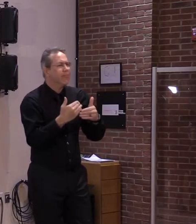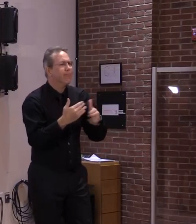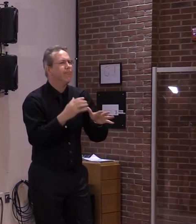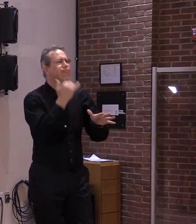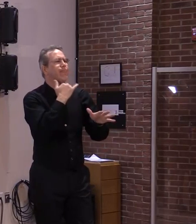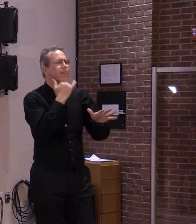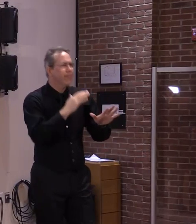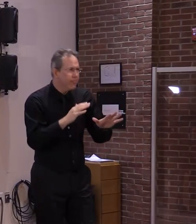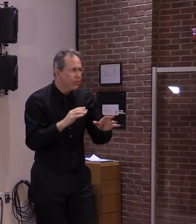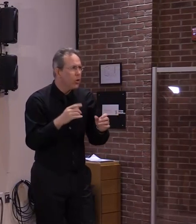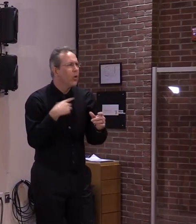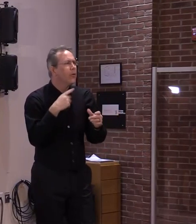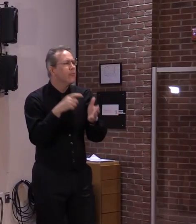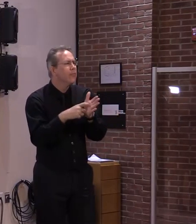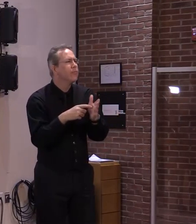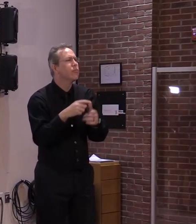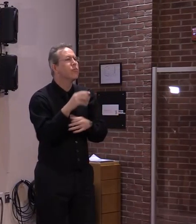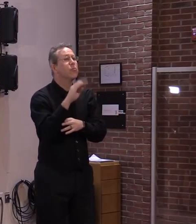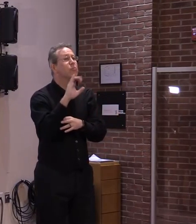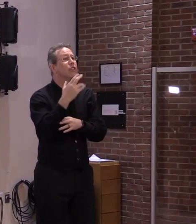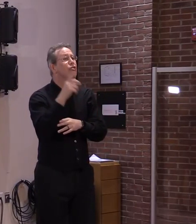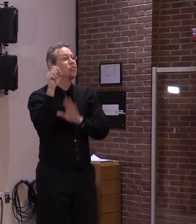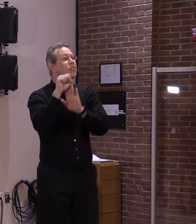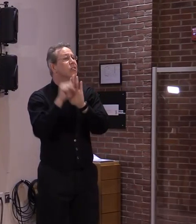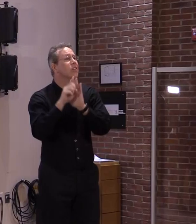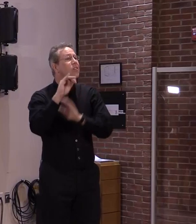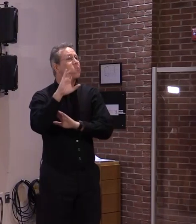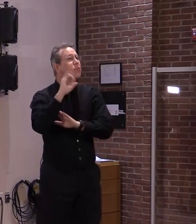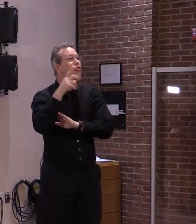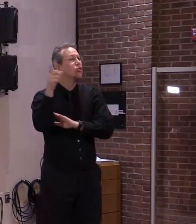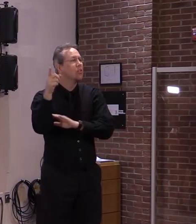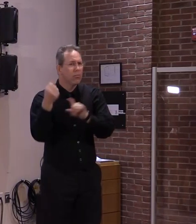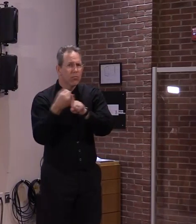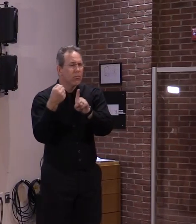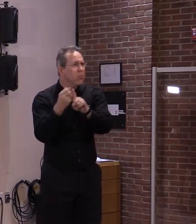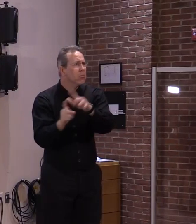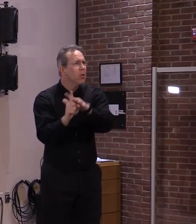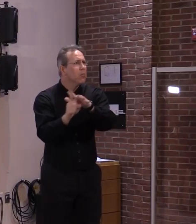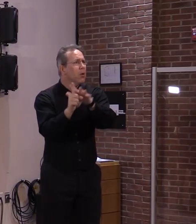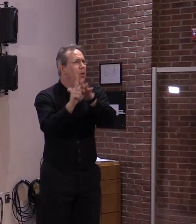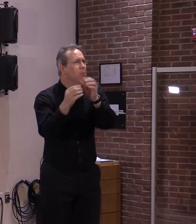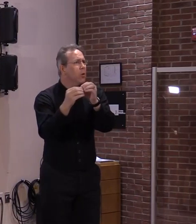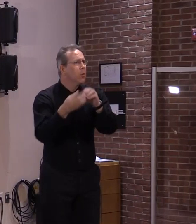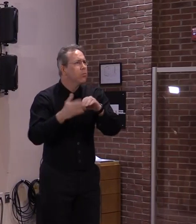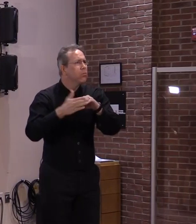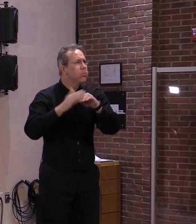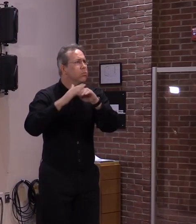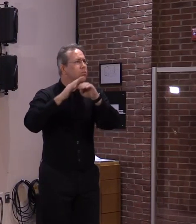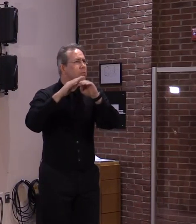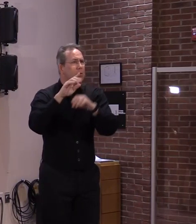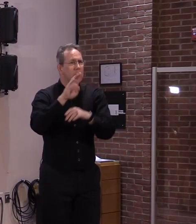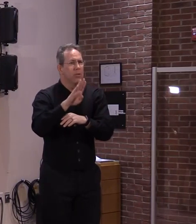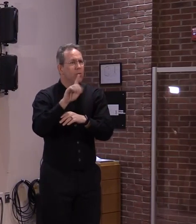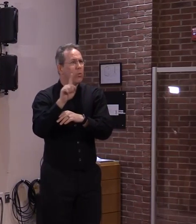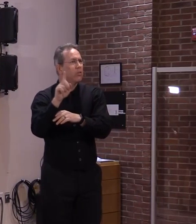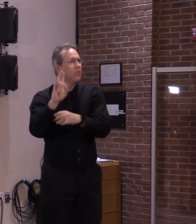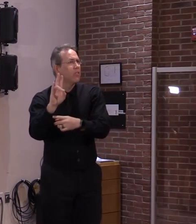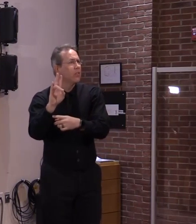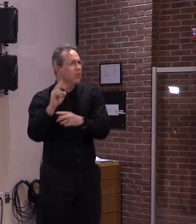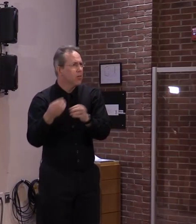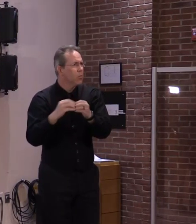in Michigan, a state with the highest per capita detection of B.1.1.7. While also one of the states